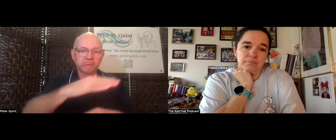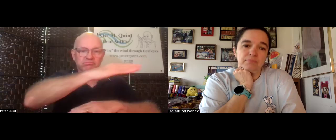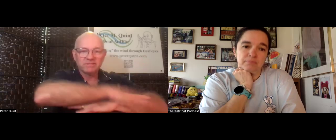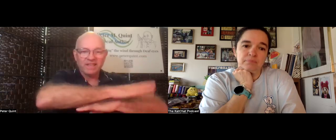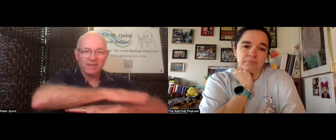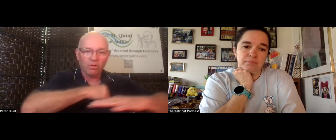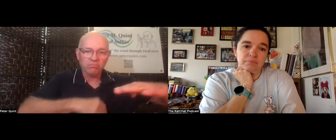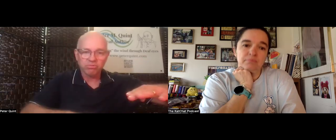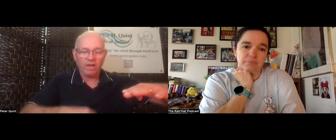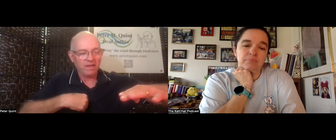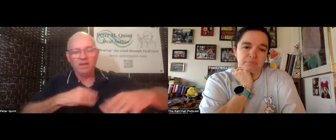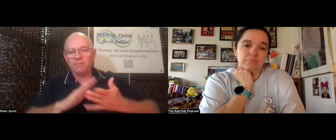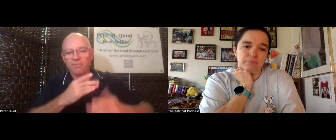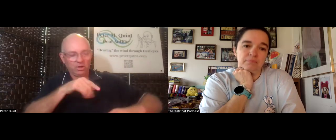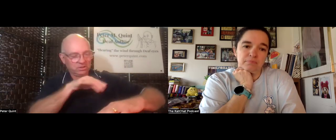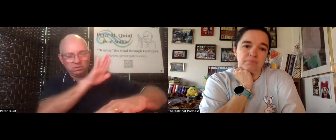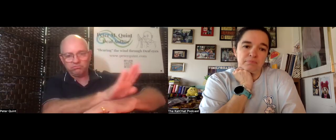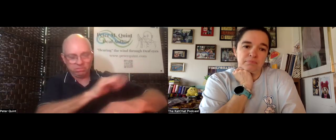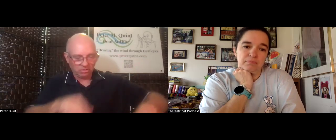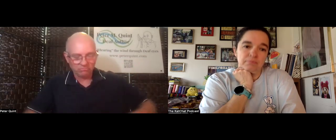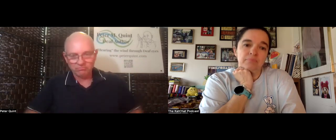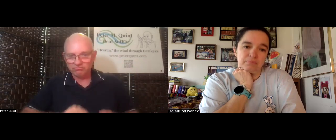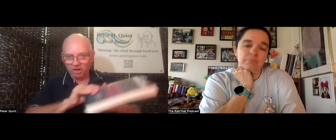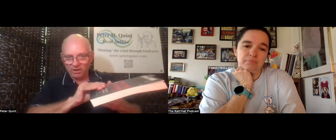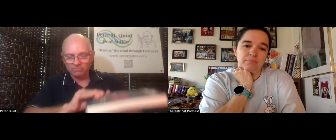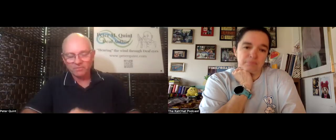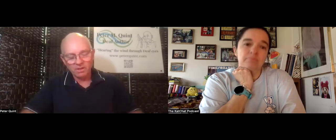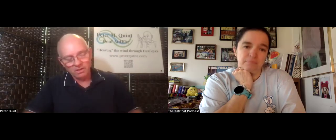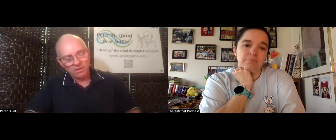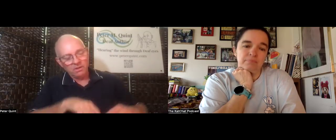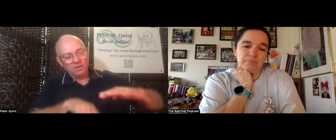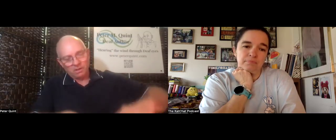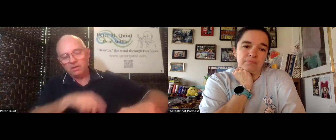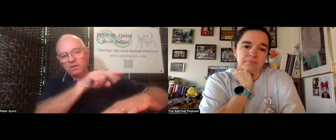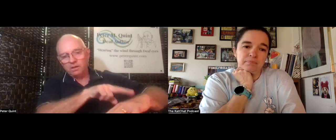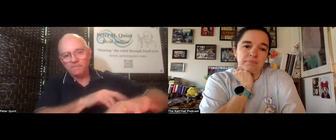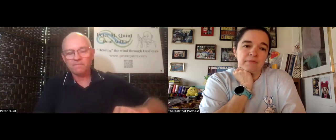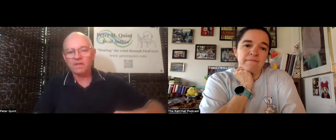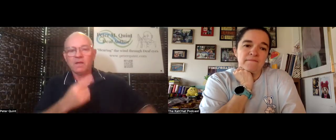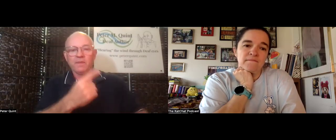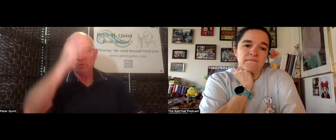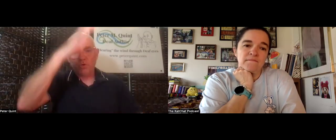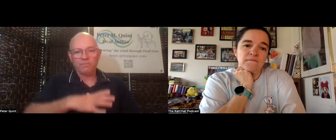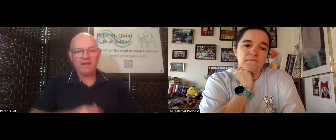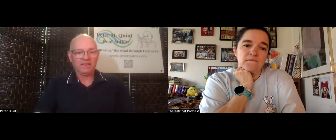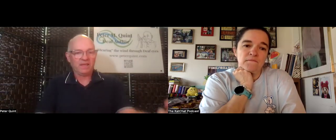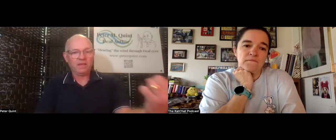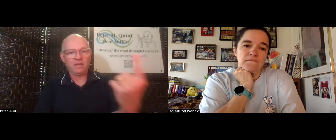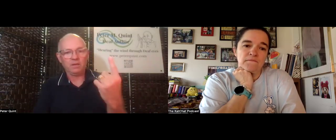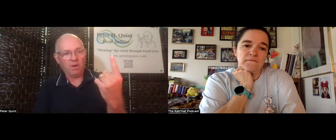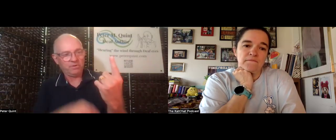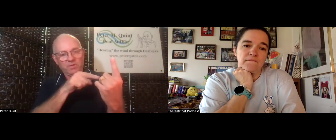event table. Okay, my books, right here. Mm-hmm. There was one man